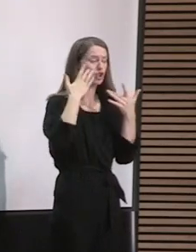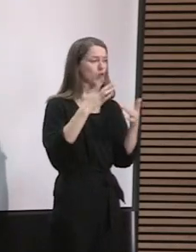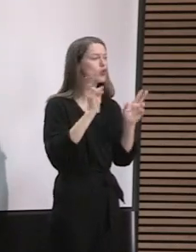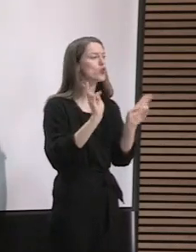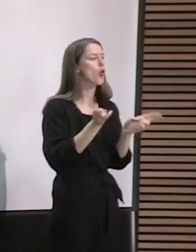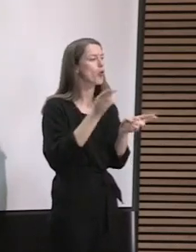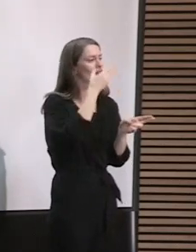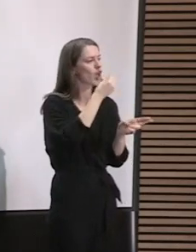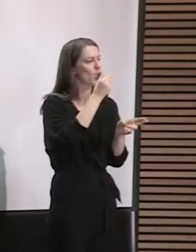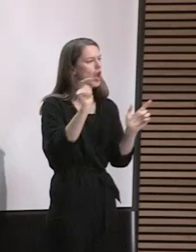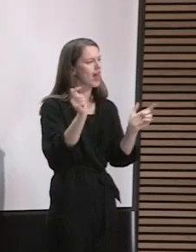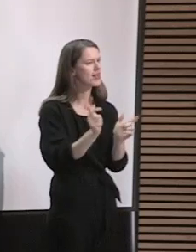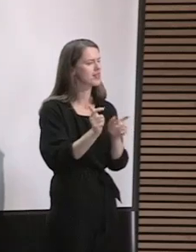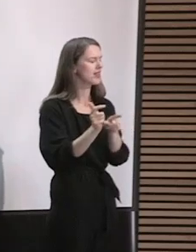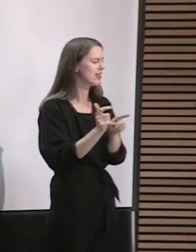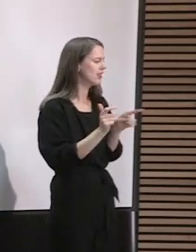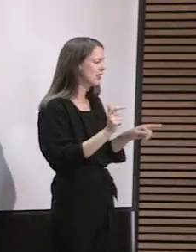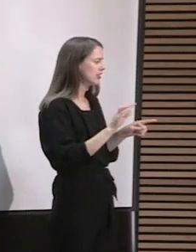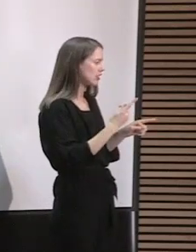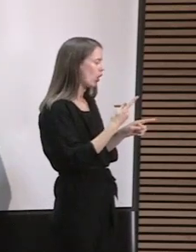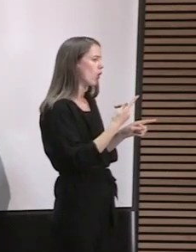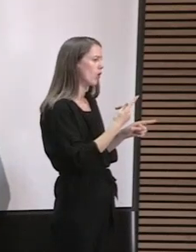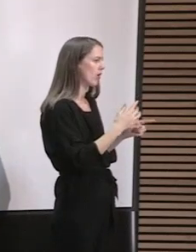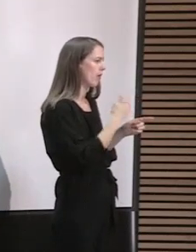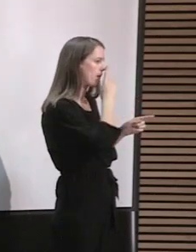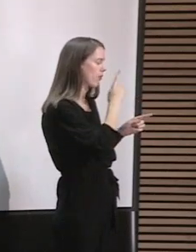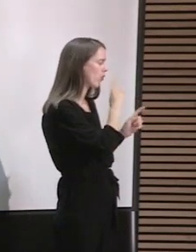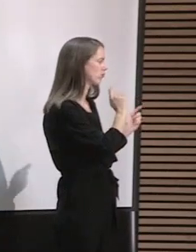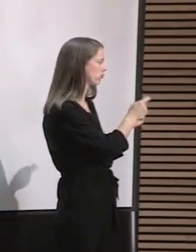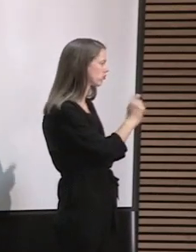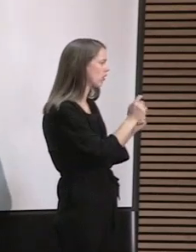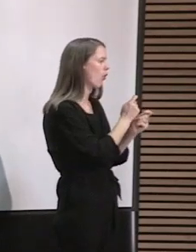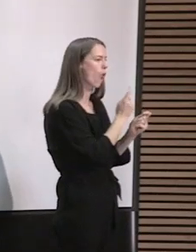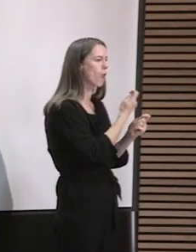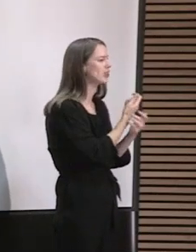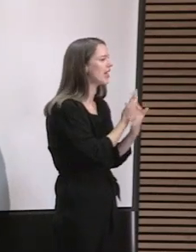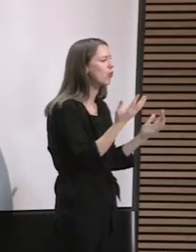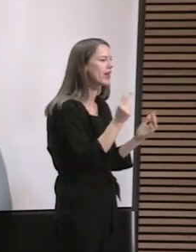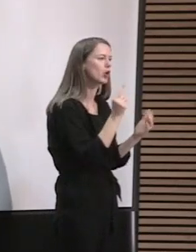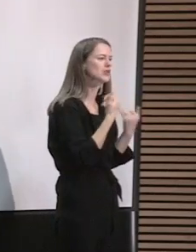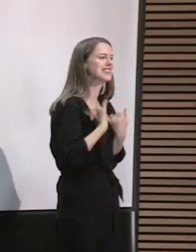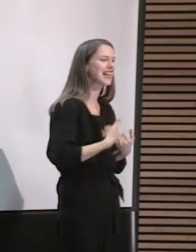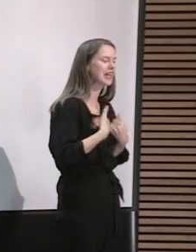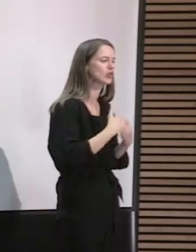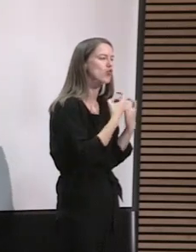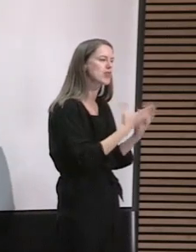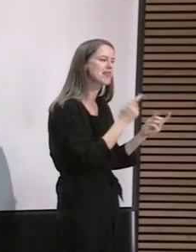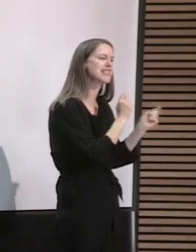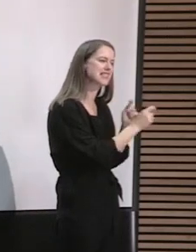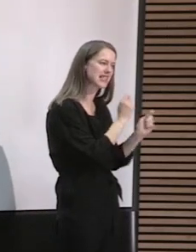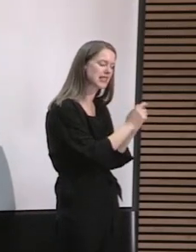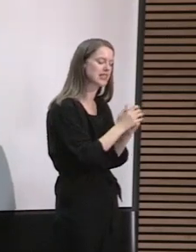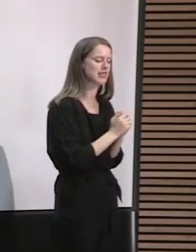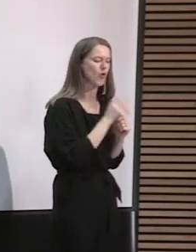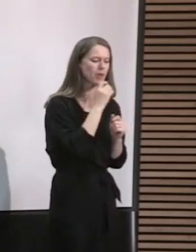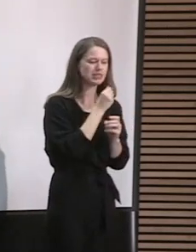that. So I suspect in that first wave we have tested pretty much everybody who had symptoms during those first 2 weeks. There will